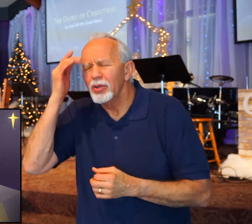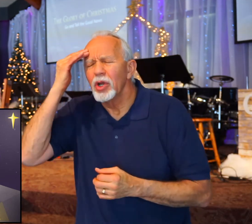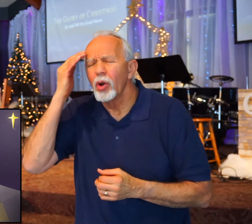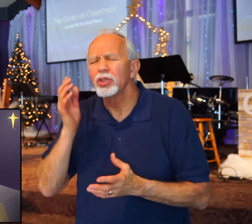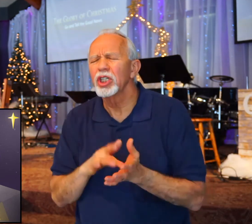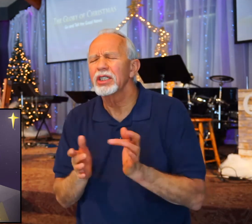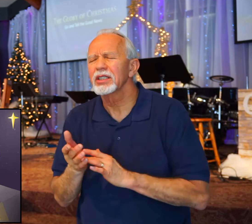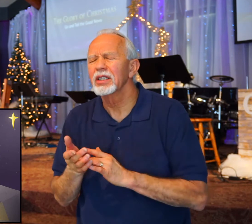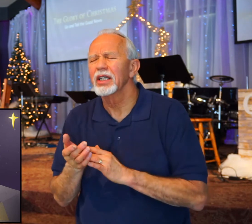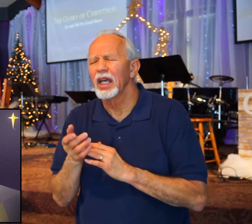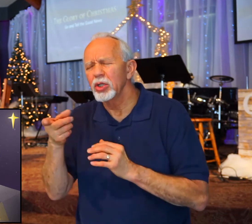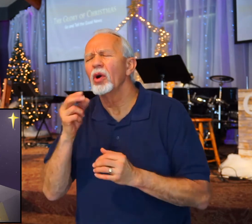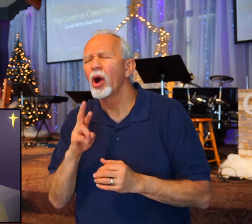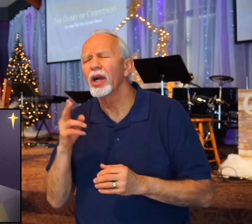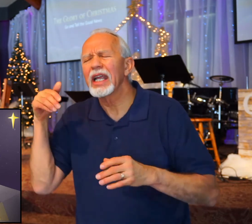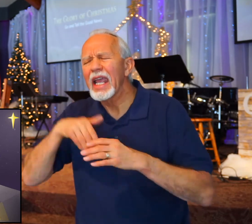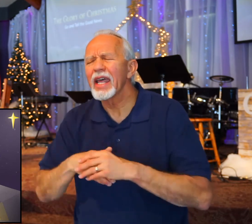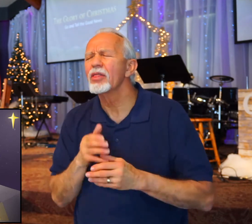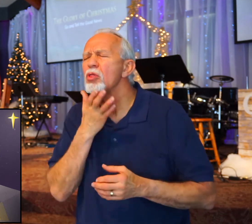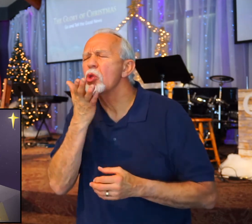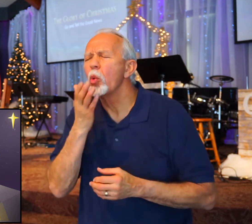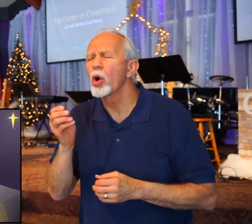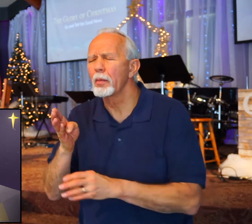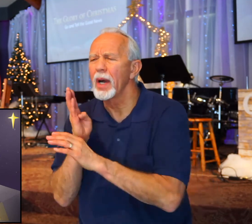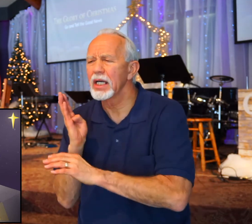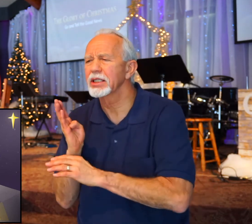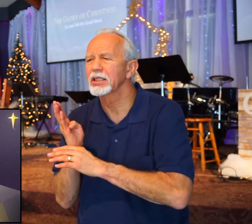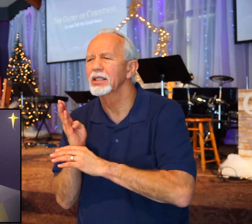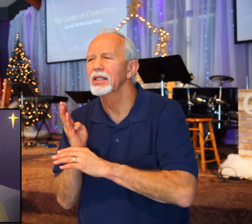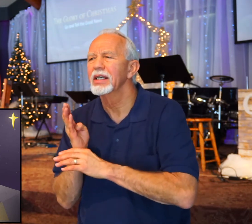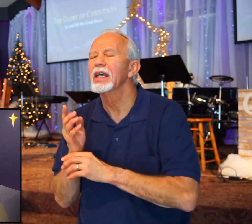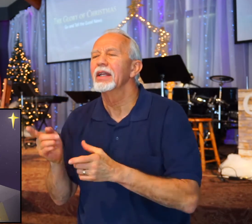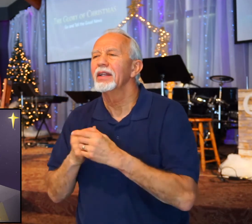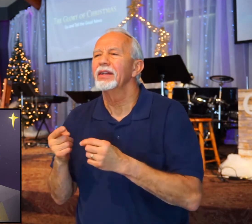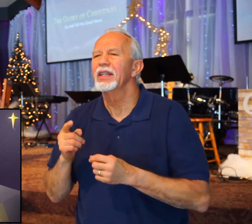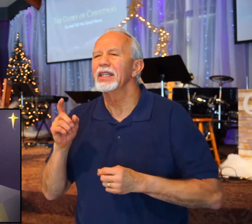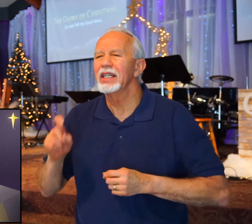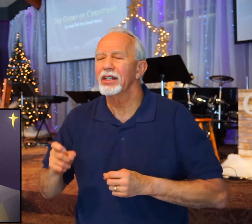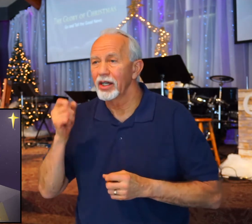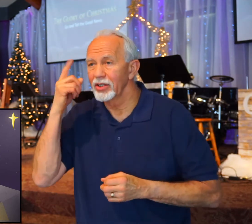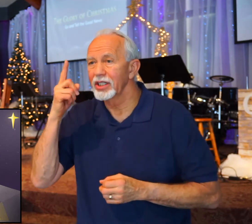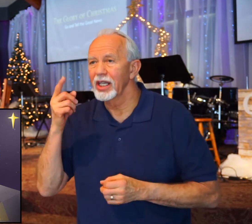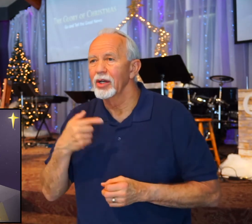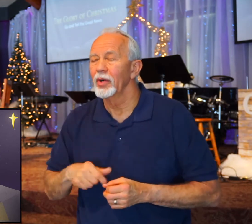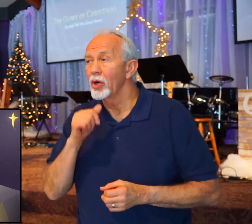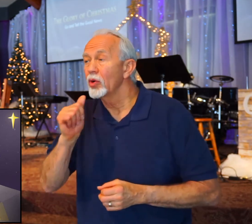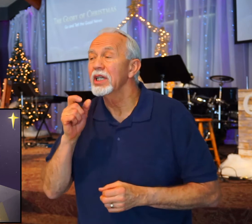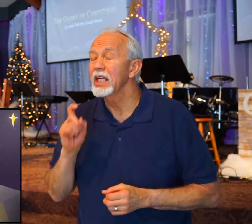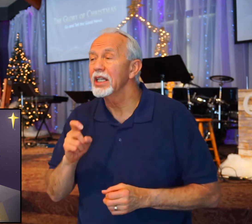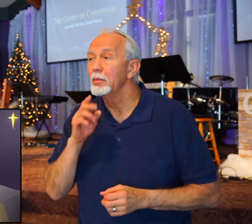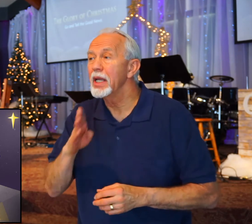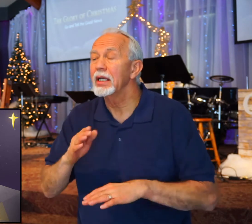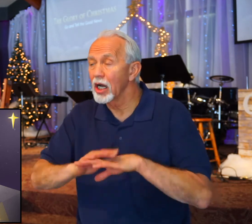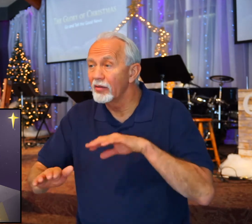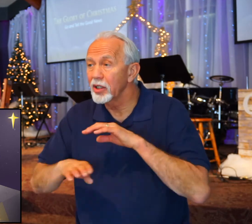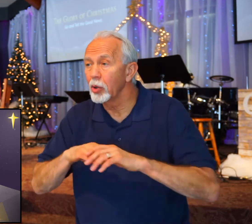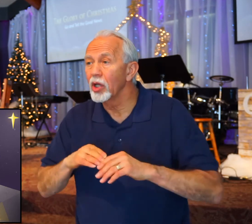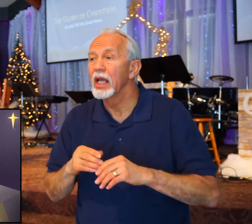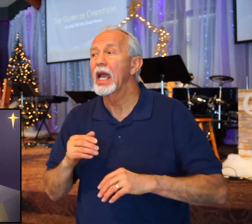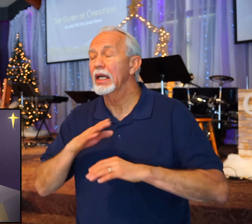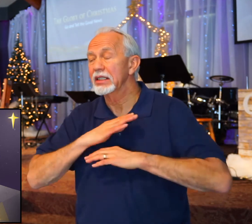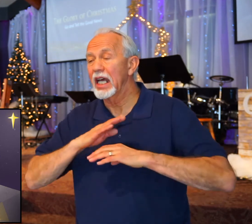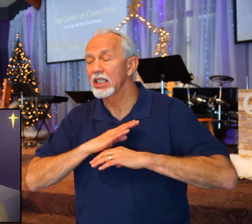and you are in the warm bus, then you need to understand we don't need to be comfortable and we don't need to be